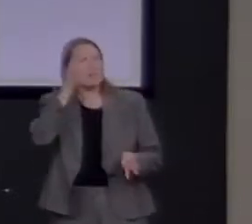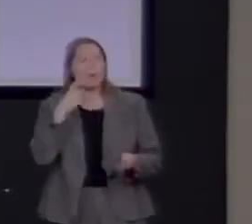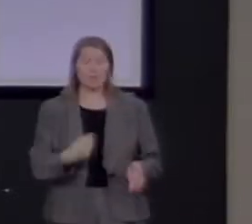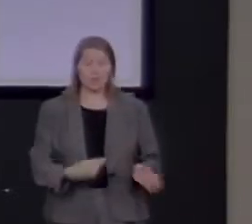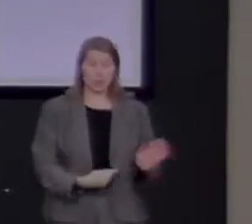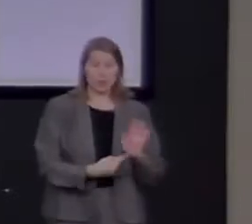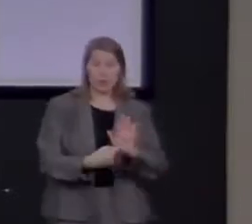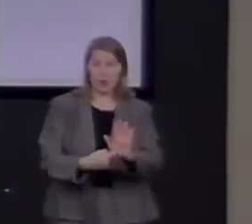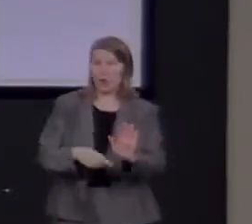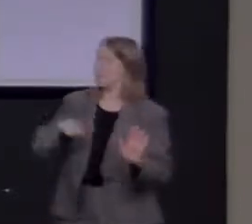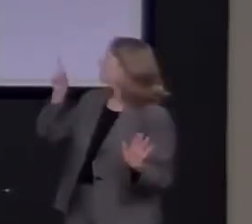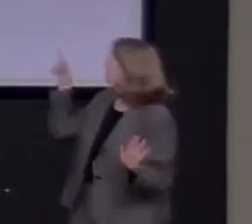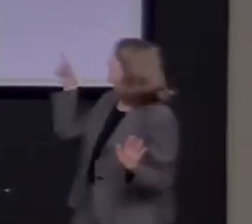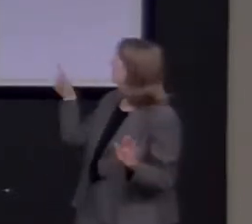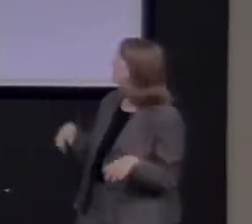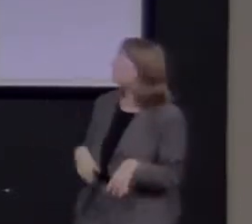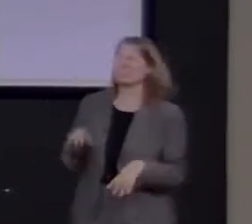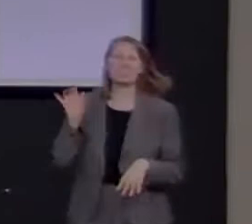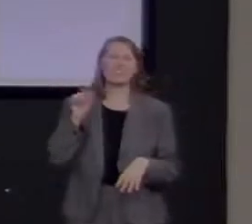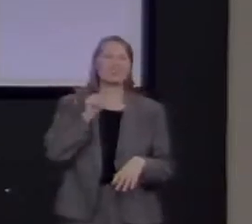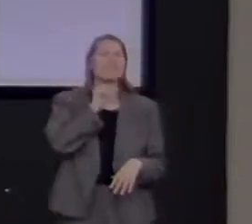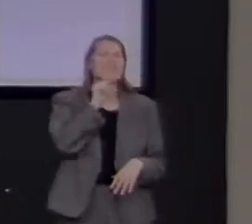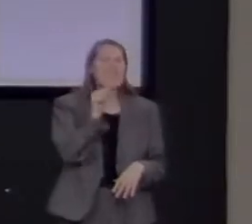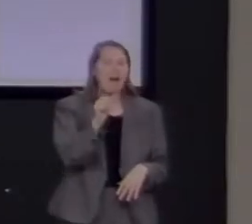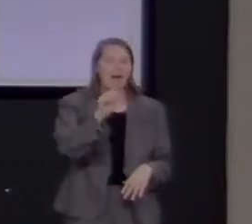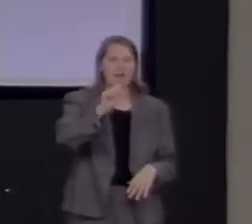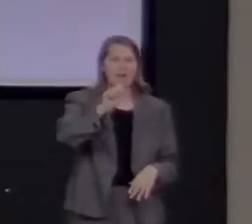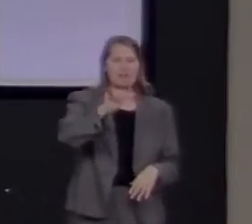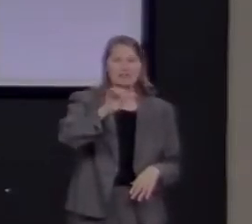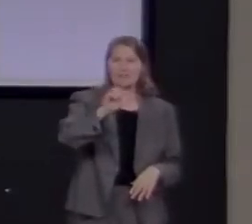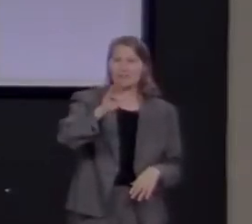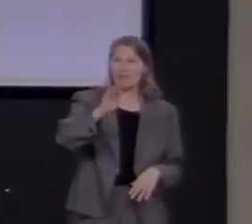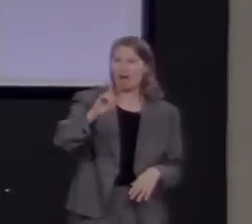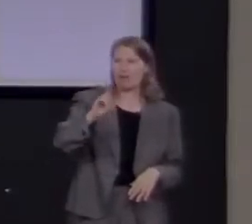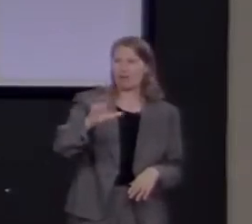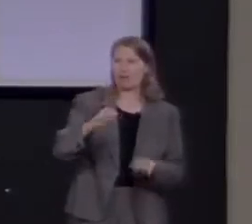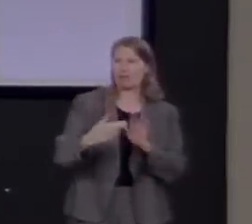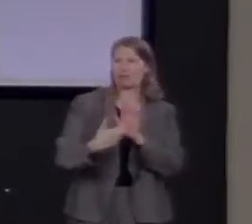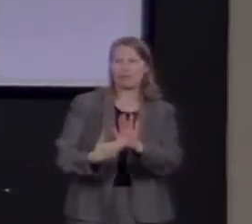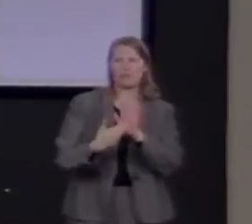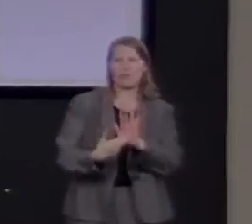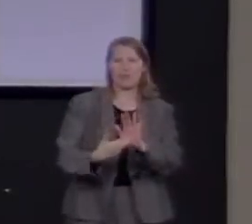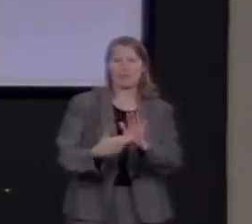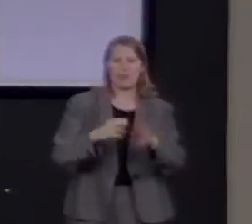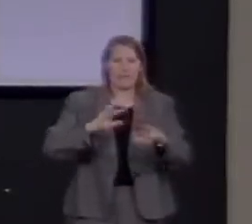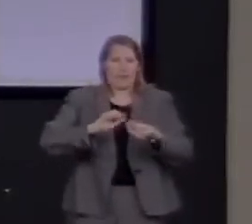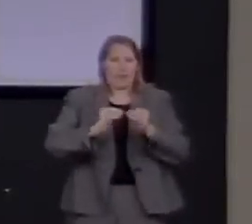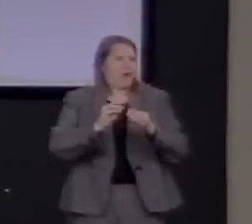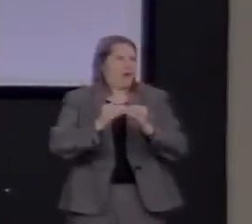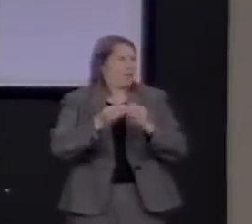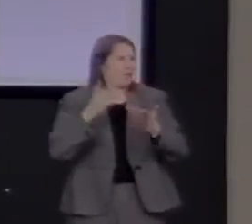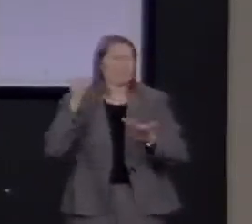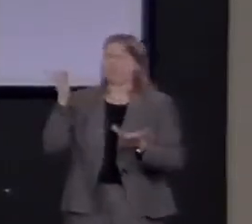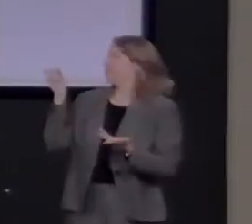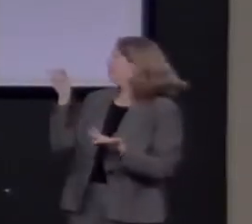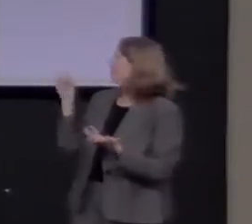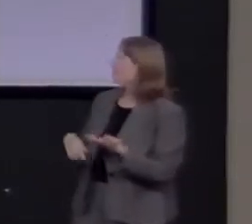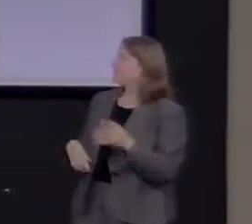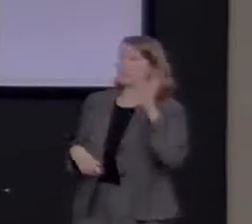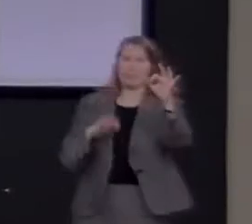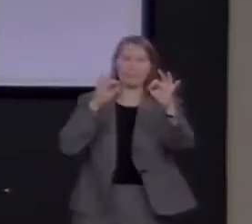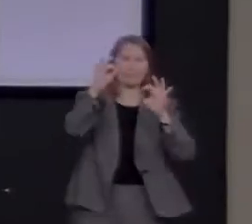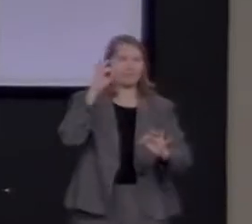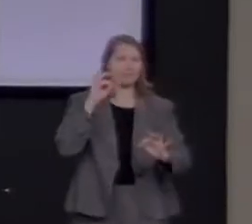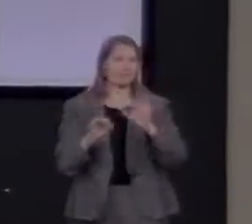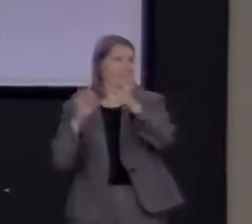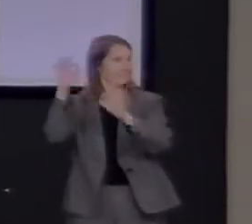infants with so-called non-symbolic representations of numerical quantity. For example, dot arrays.